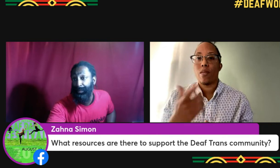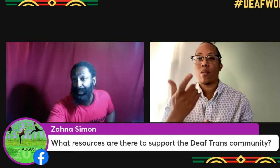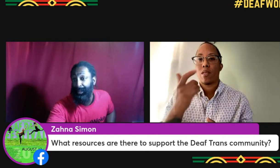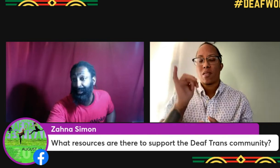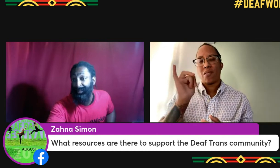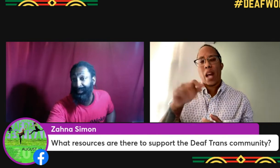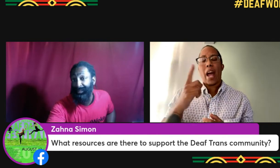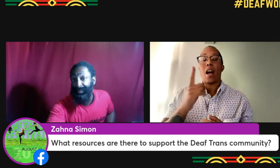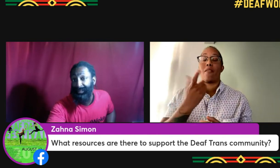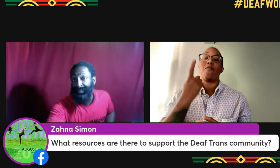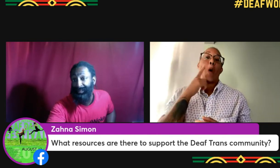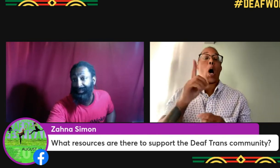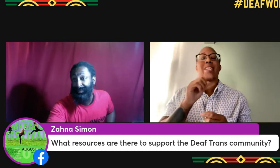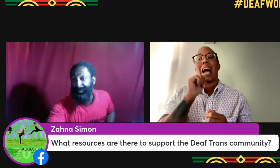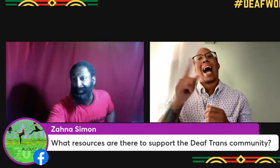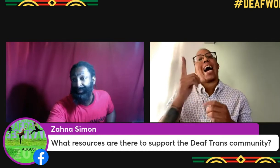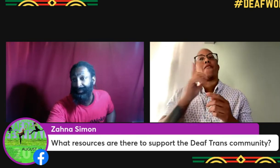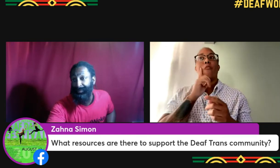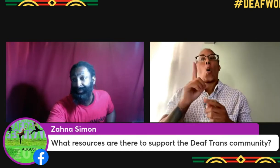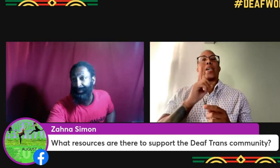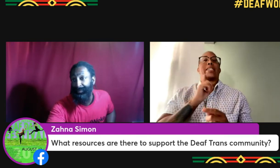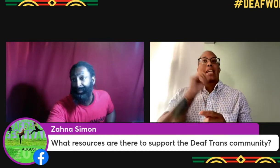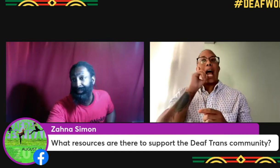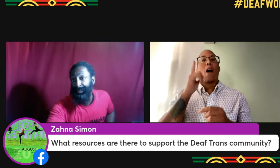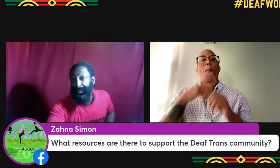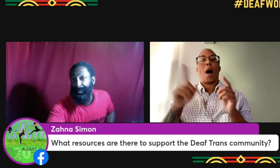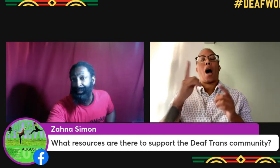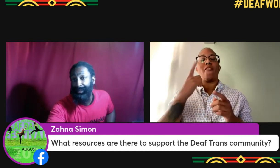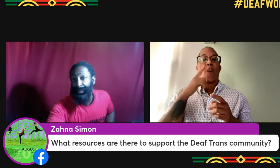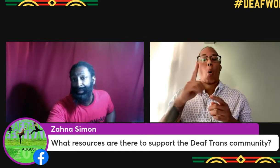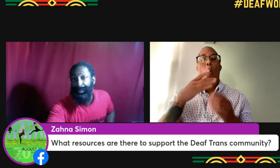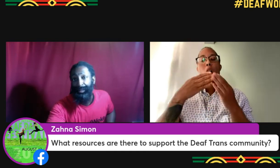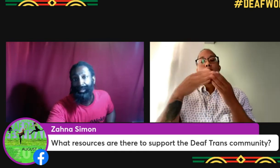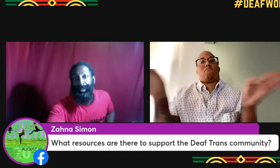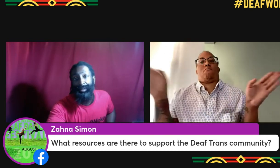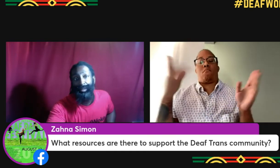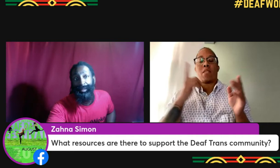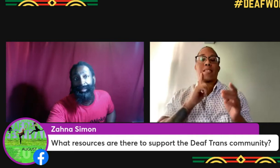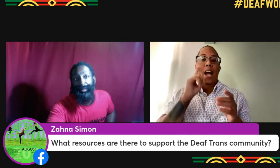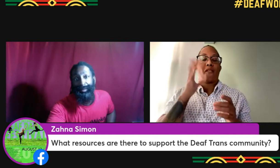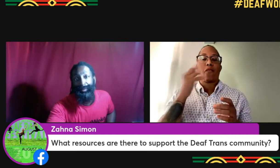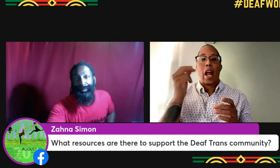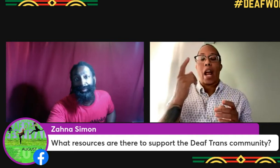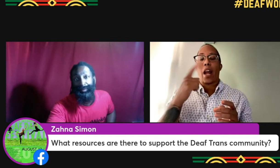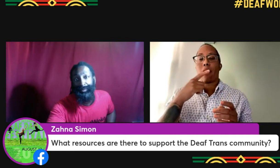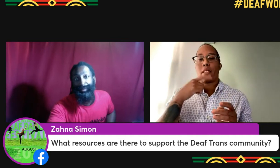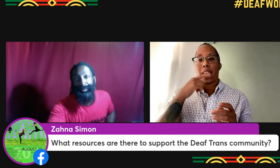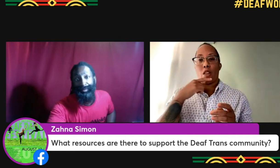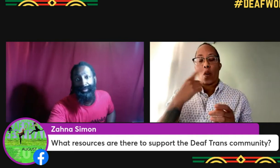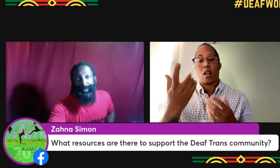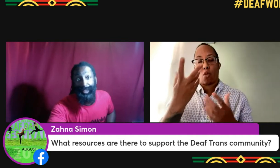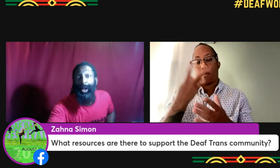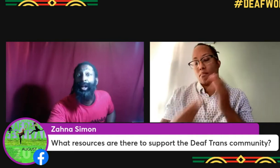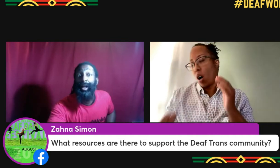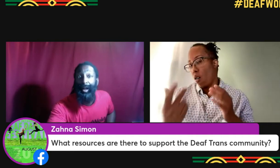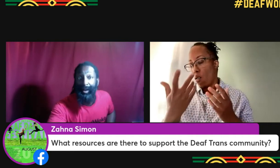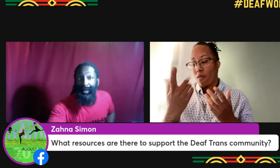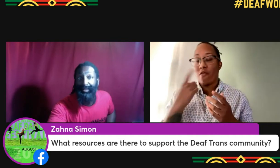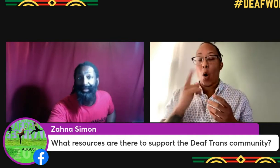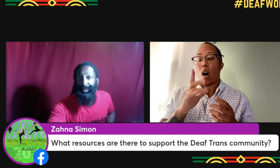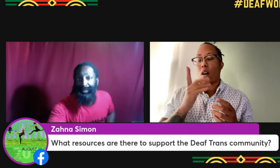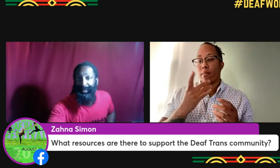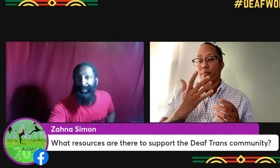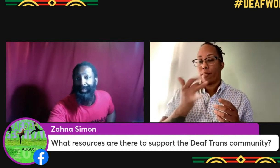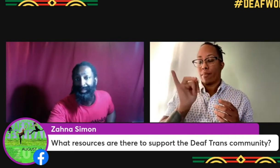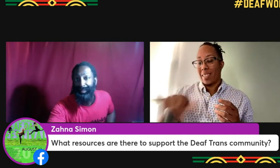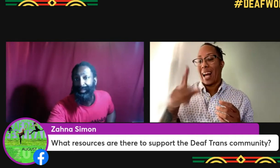Talk is also there. And that's not specifically just for the deaf community. It's in general for